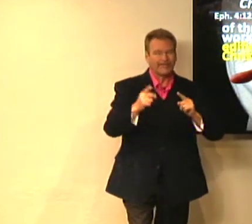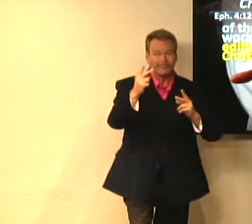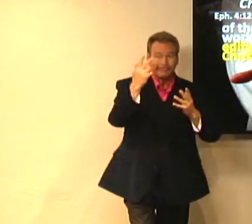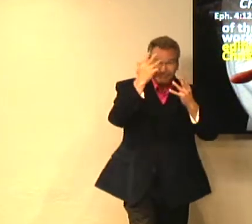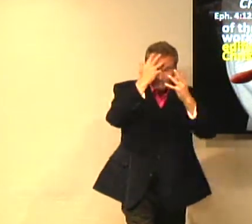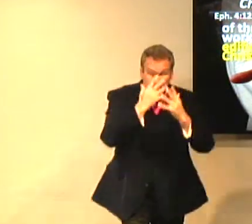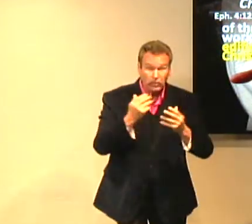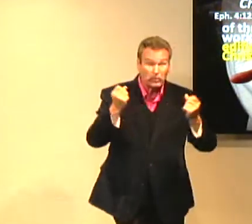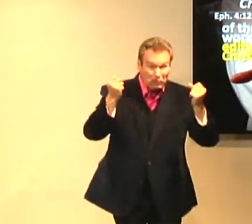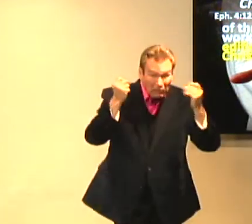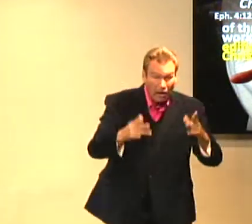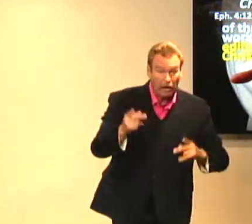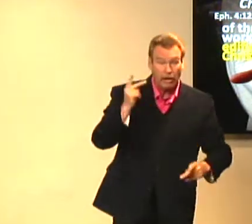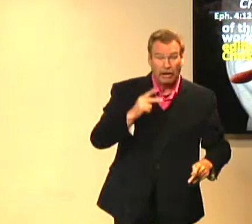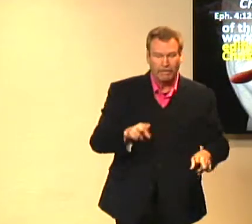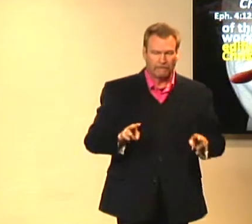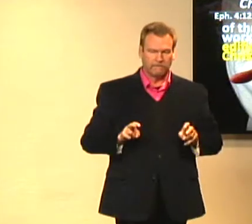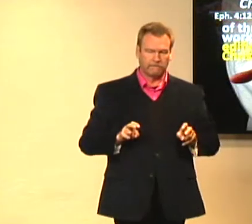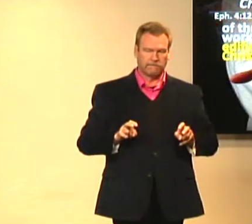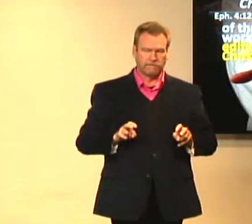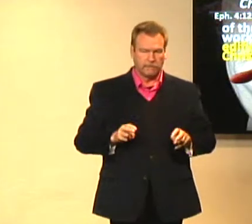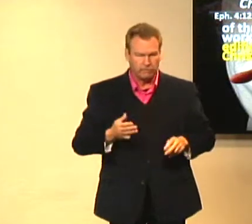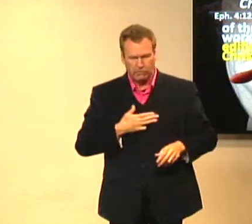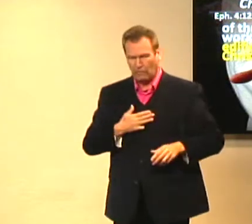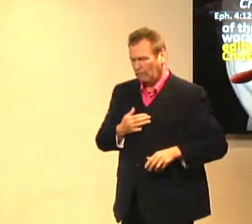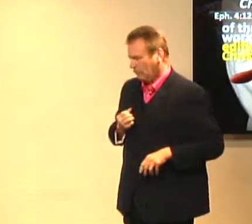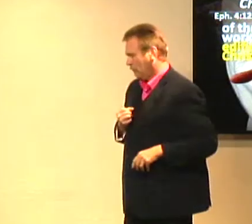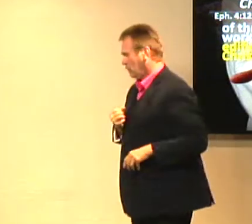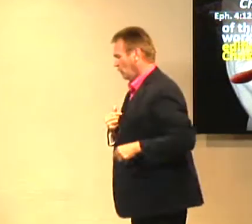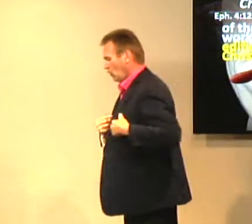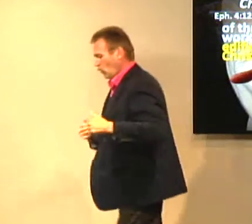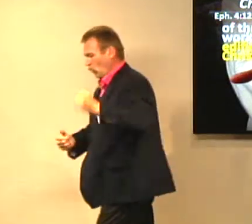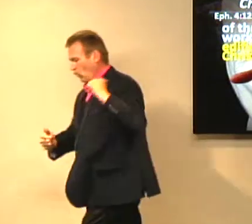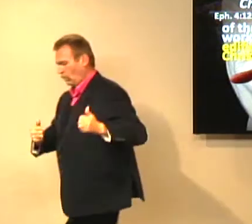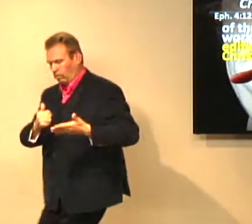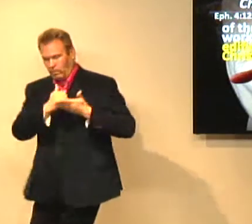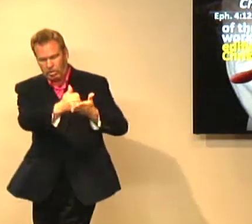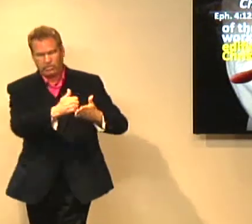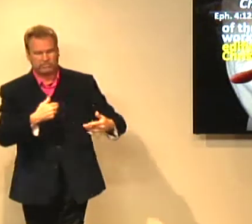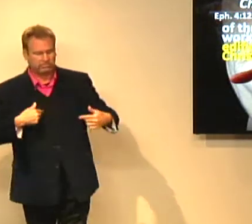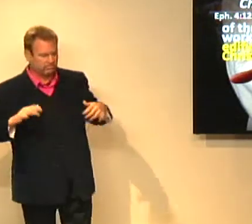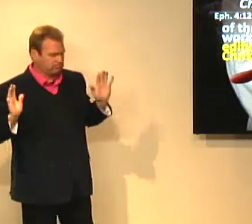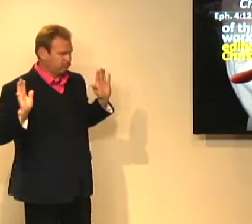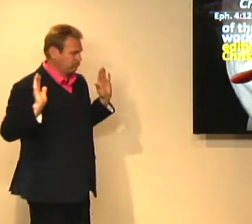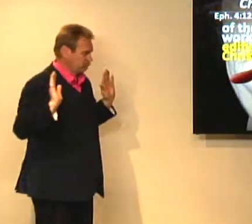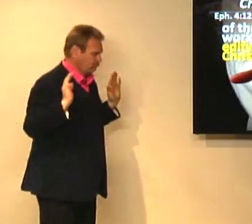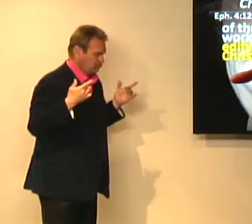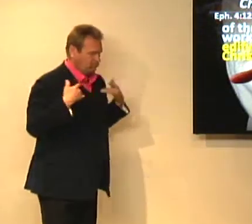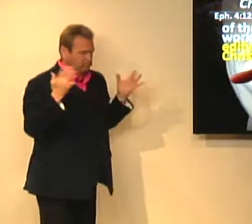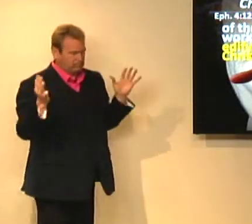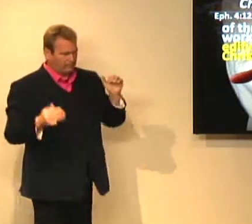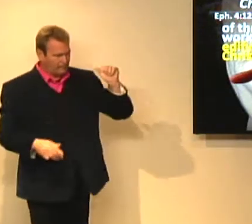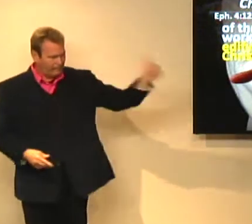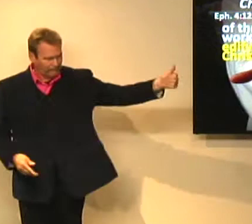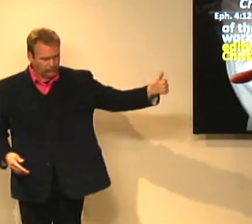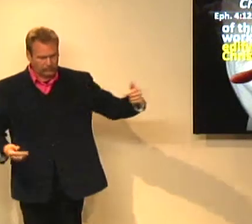their gift. And it's sad that so many people today are selfish. They refuse to help other people. They say, it's not